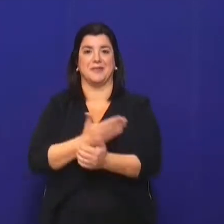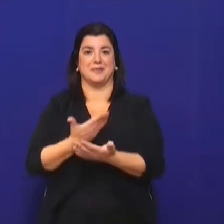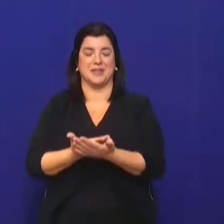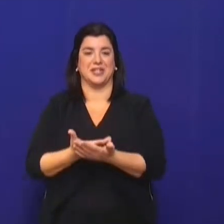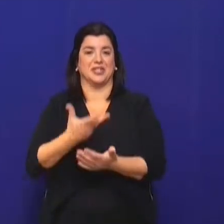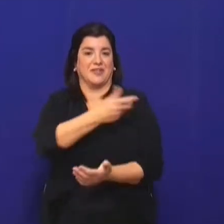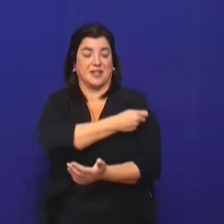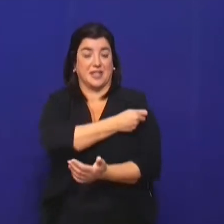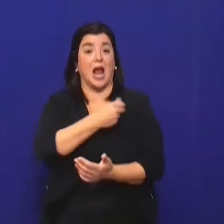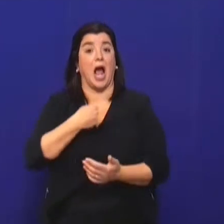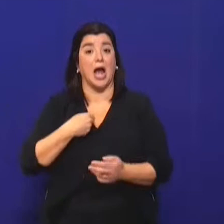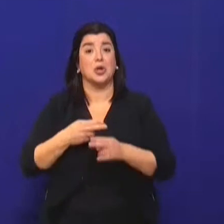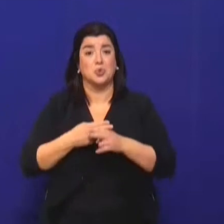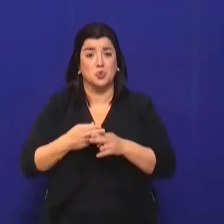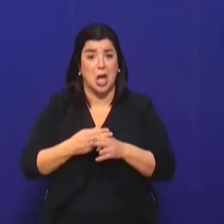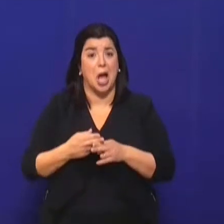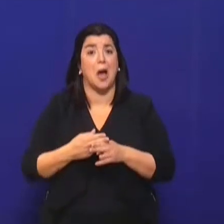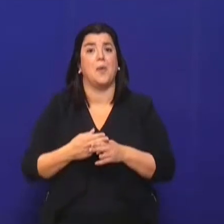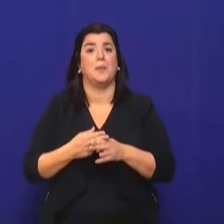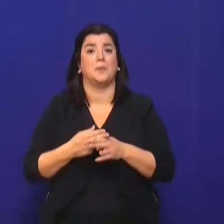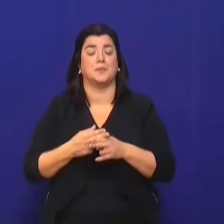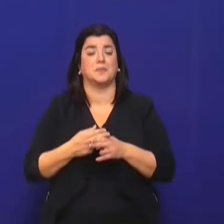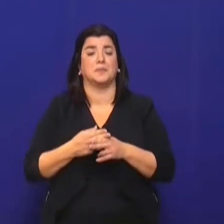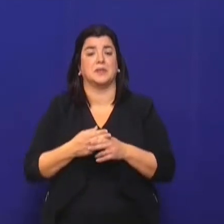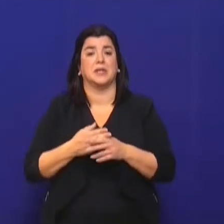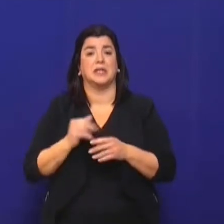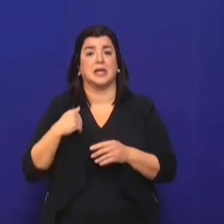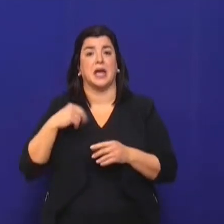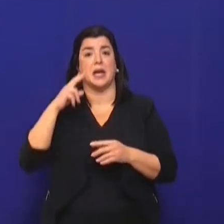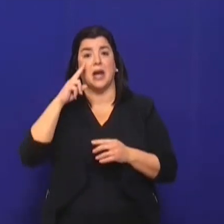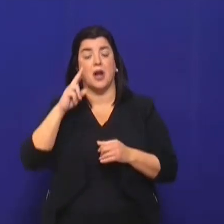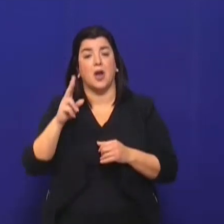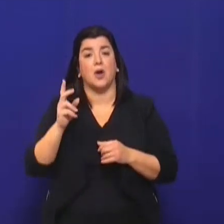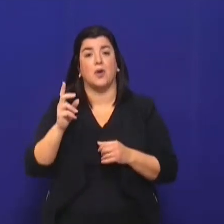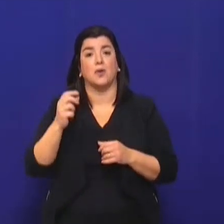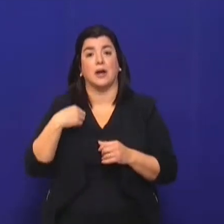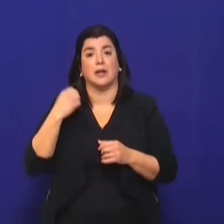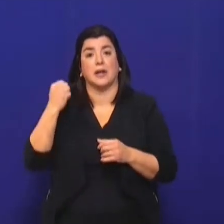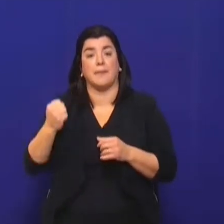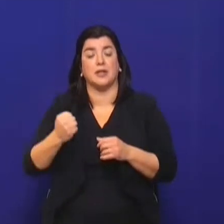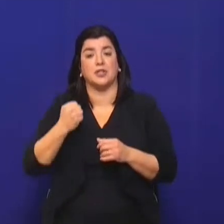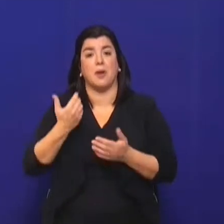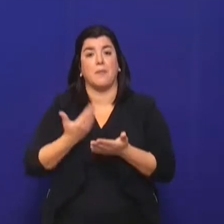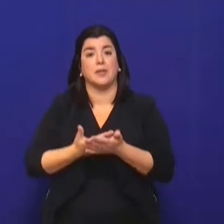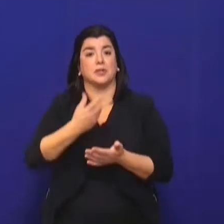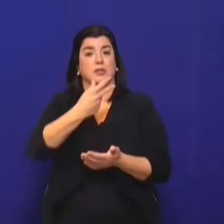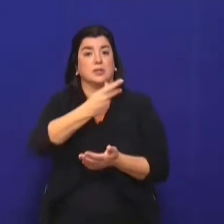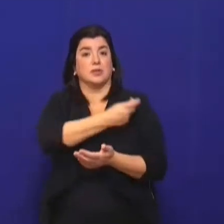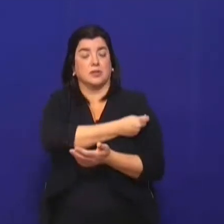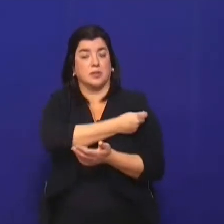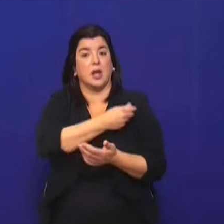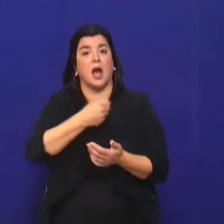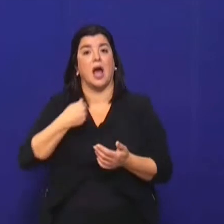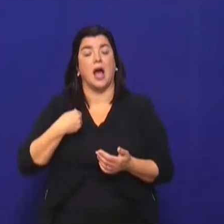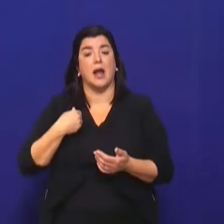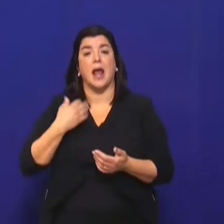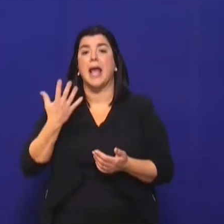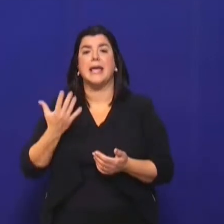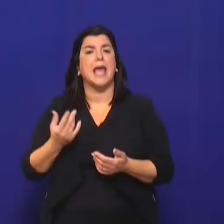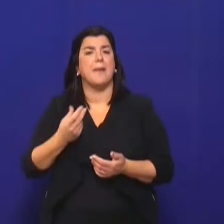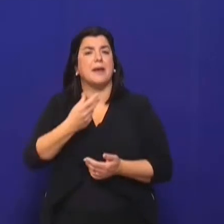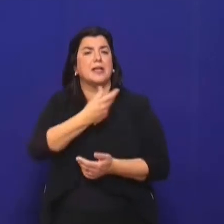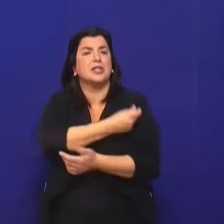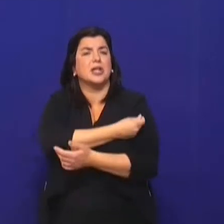li jiġu aħna noħorġuhom. Fakkarkom, jekk nħarsu naqra l-kapaċità tagħna biex nlaqmu, biżejjed ngħidu kemm konna laqqamna propju